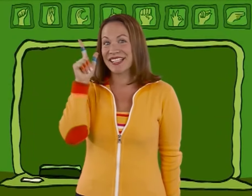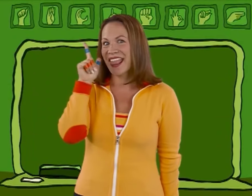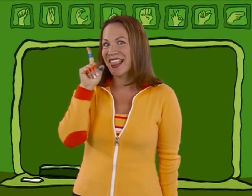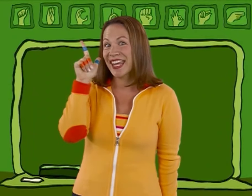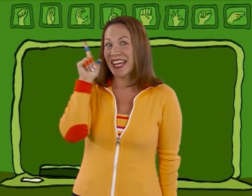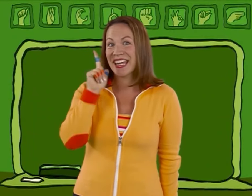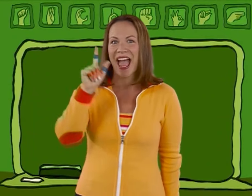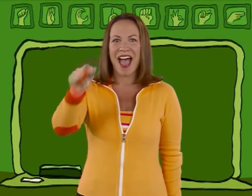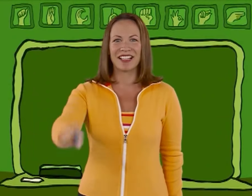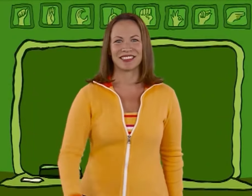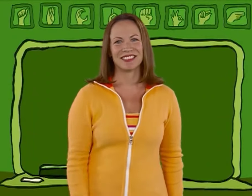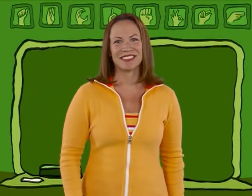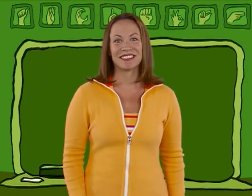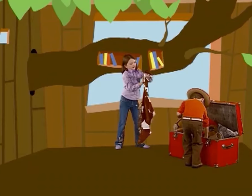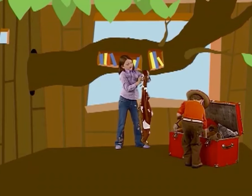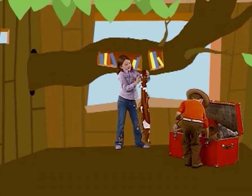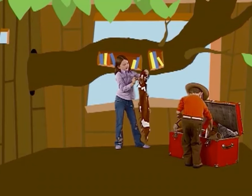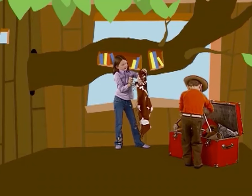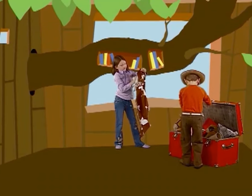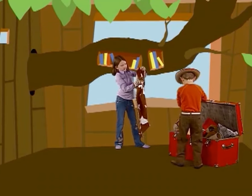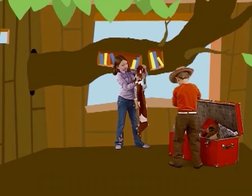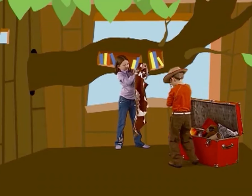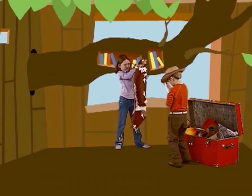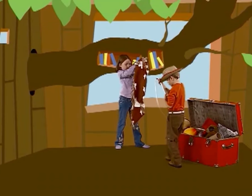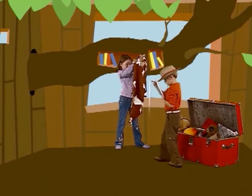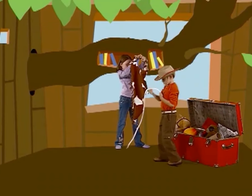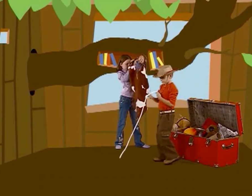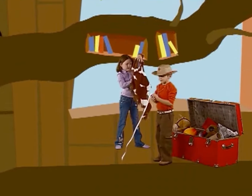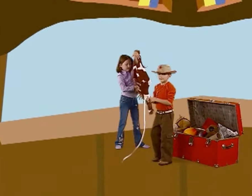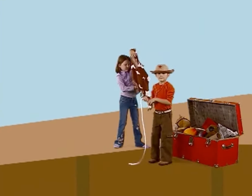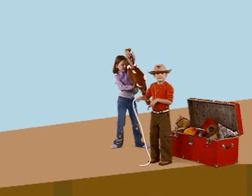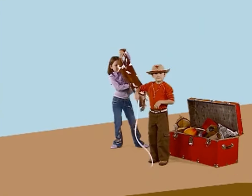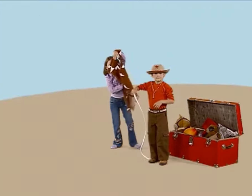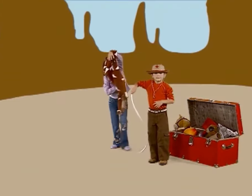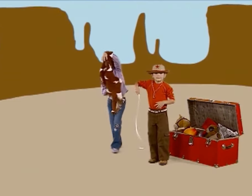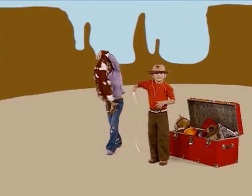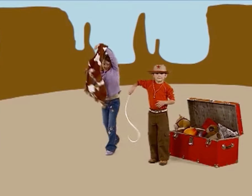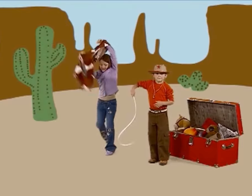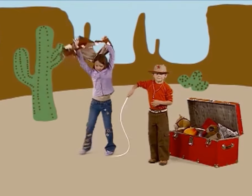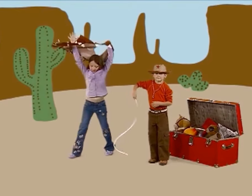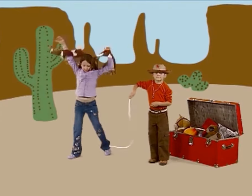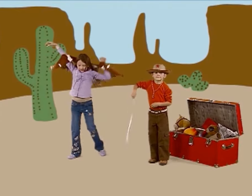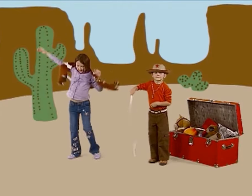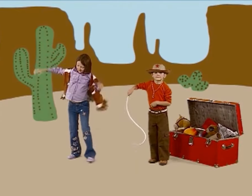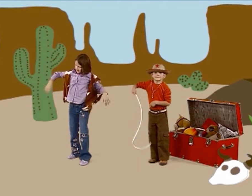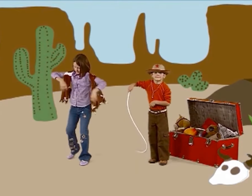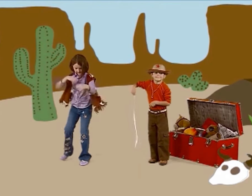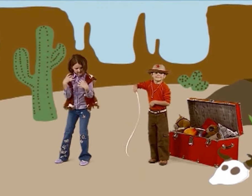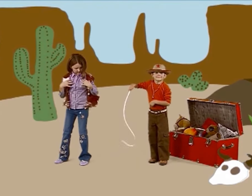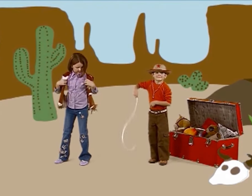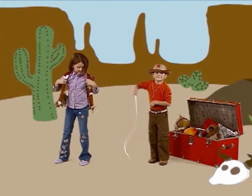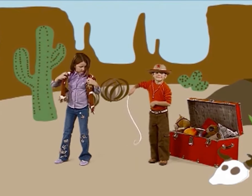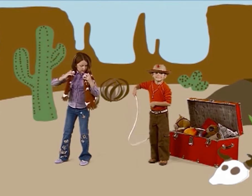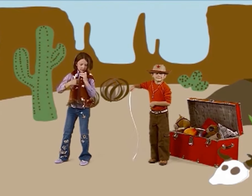and Leah. Come visit our big treehouse. You can visit every day. There's lots of room